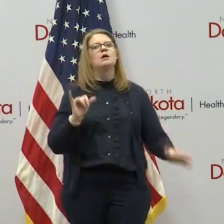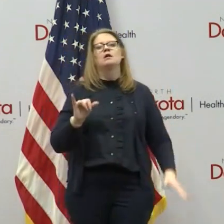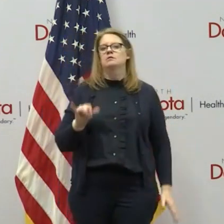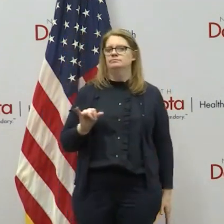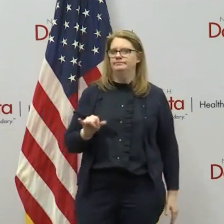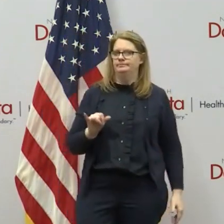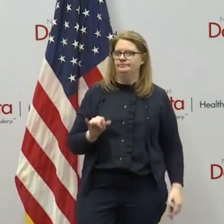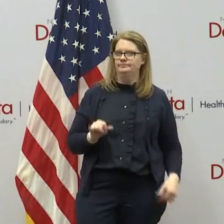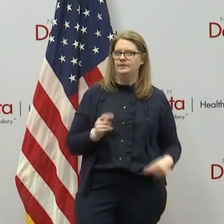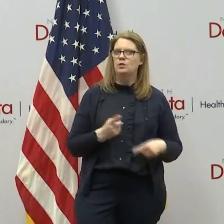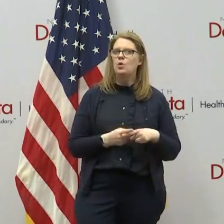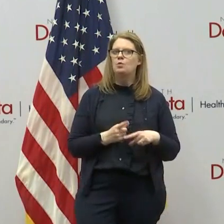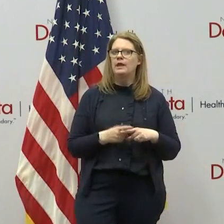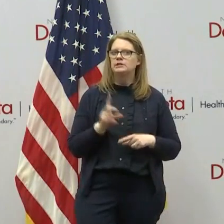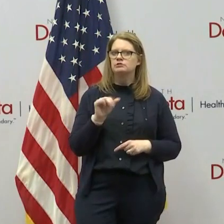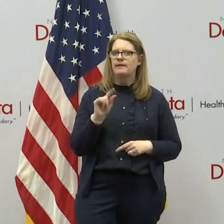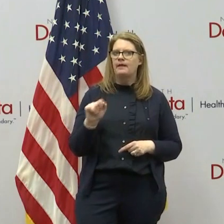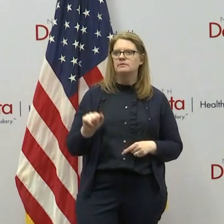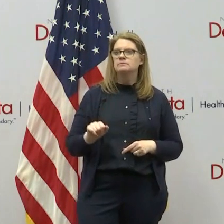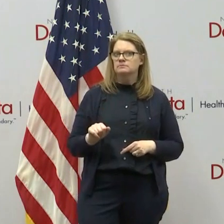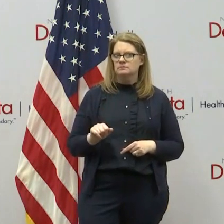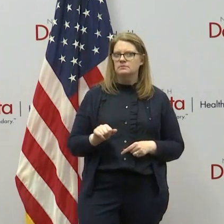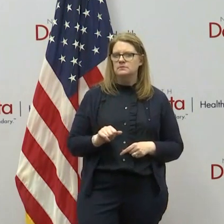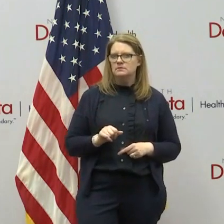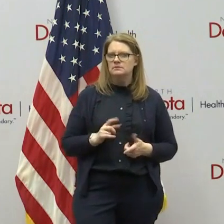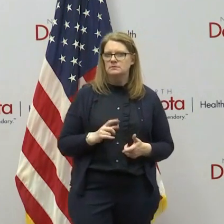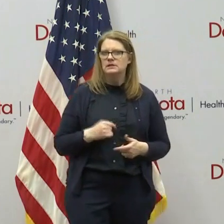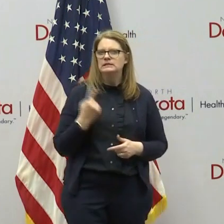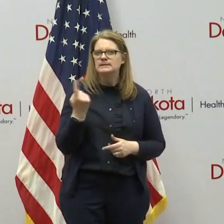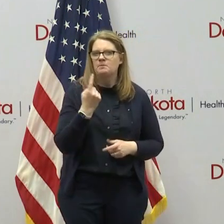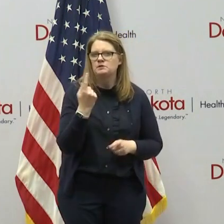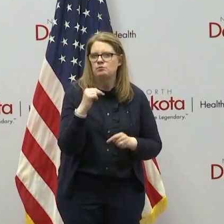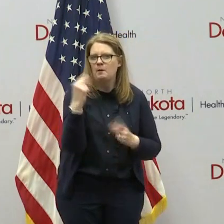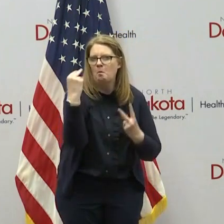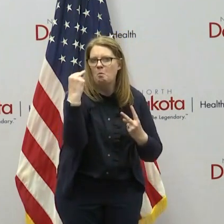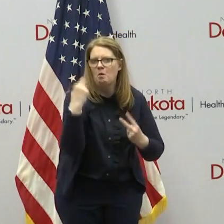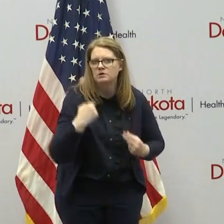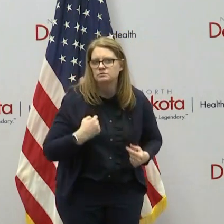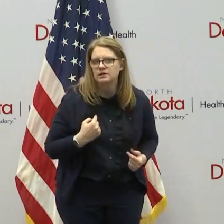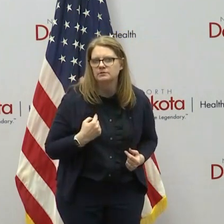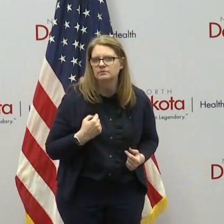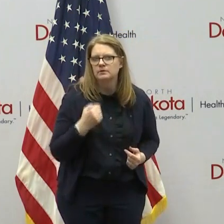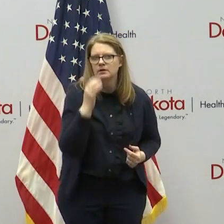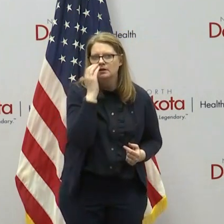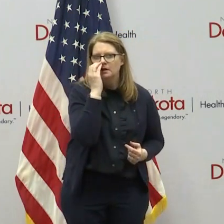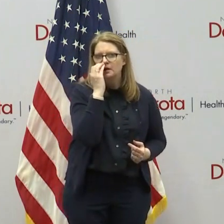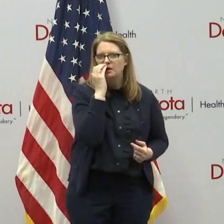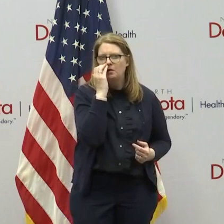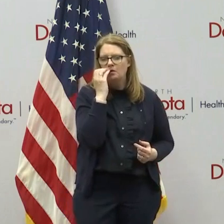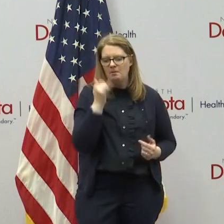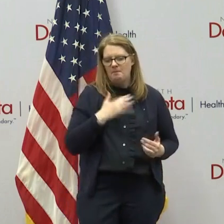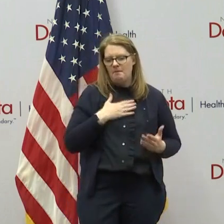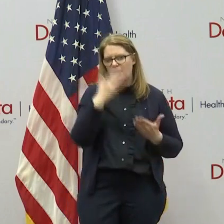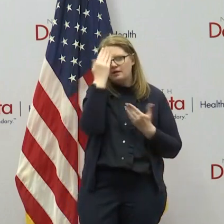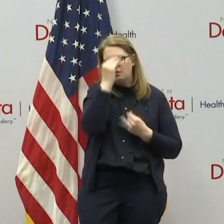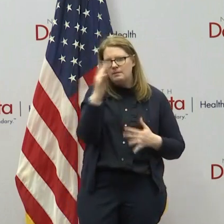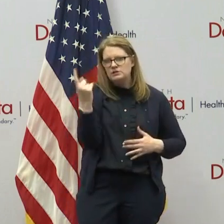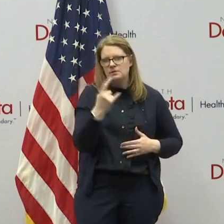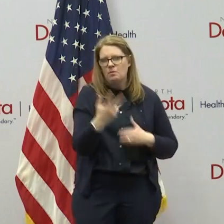a conspiracy theory. There's someone that is trying to get my data.